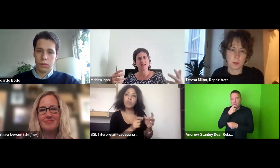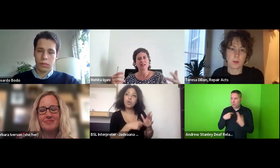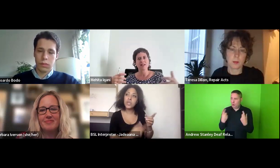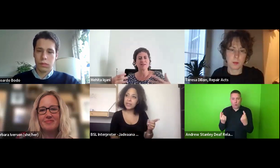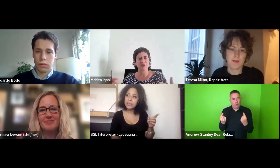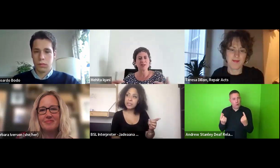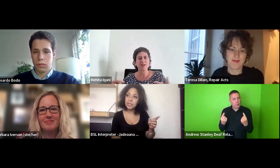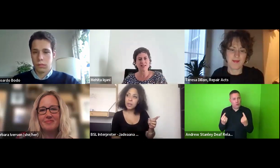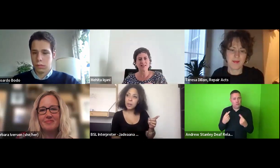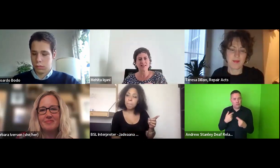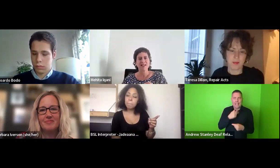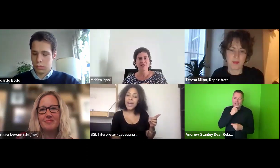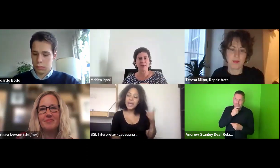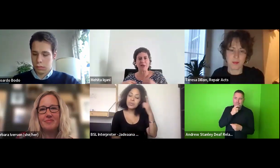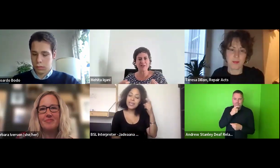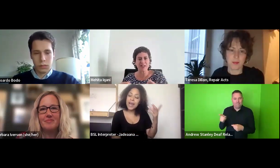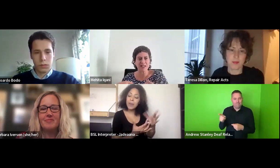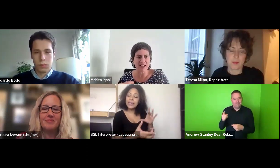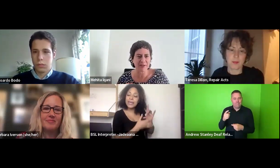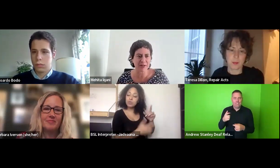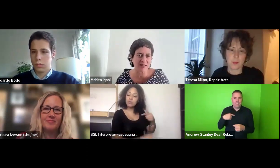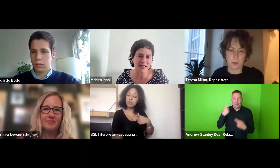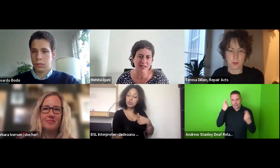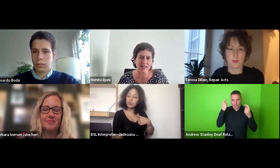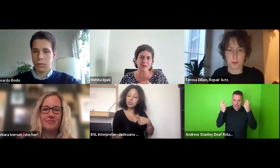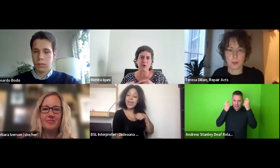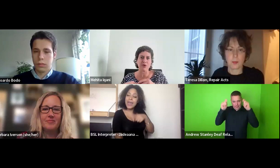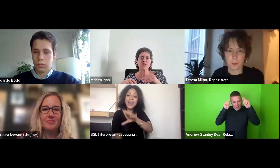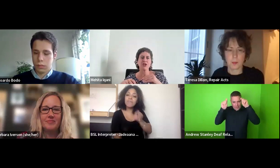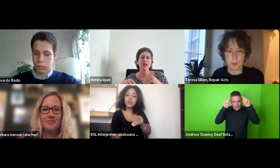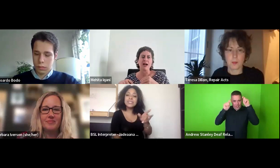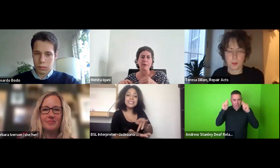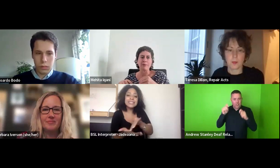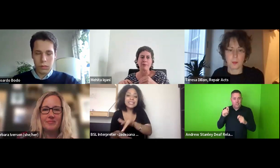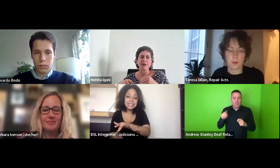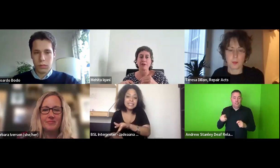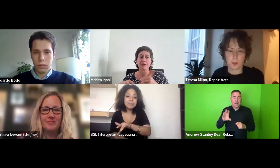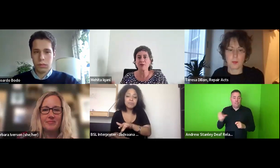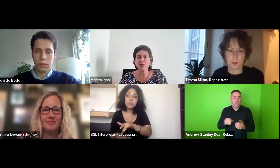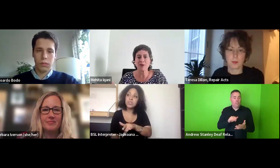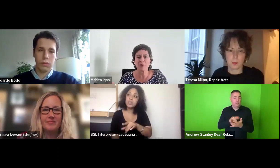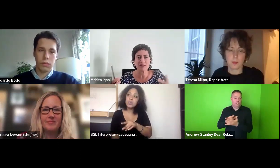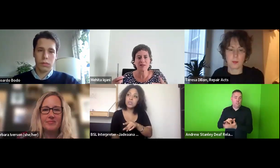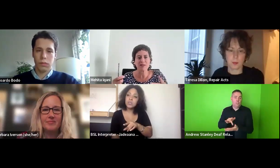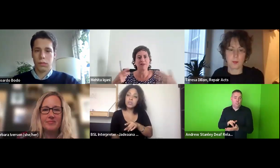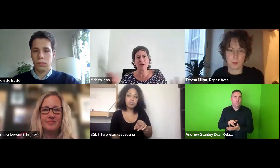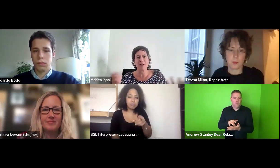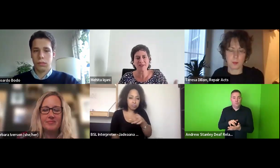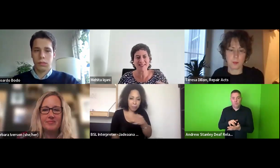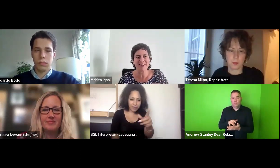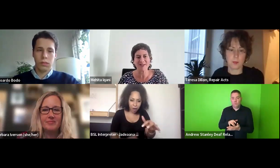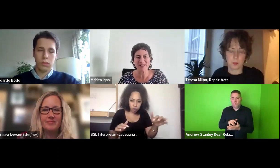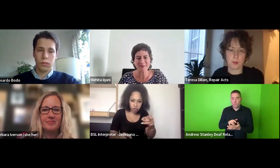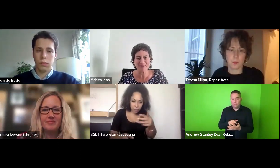out in the kinds of contexts that we live in African cities, which, for those of you in the audience who are